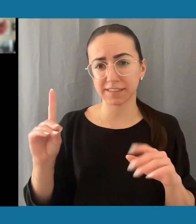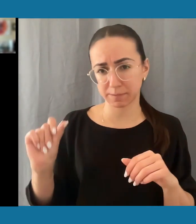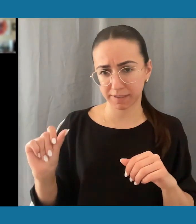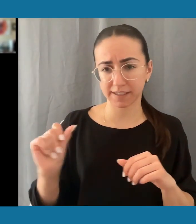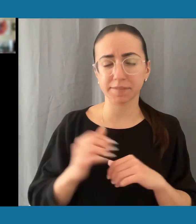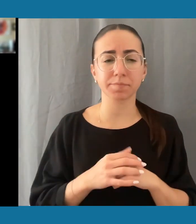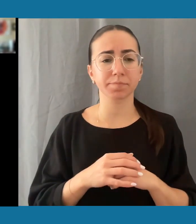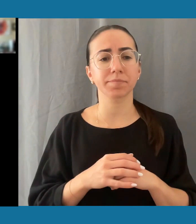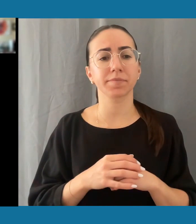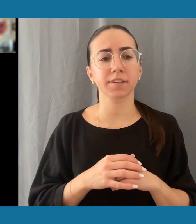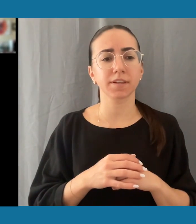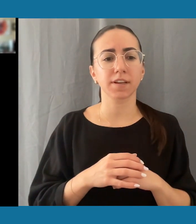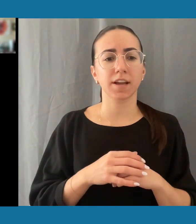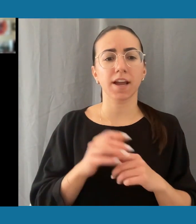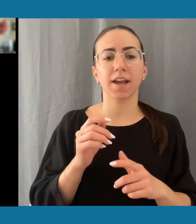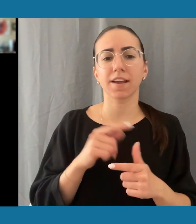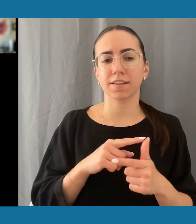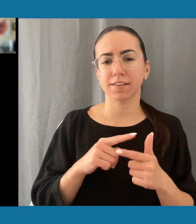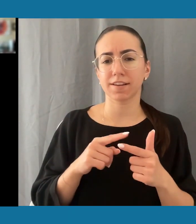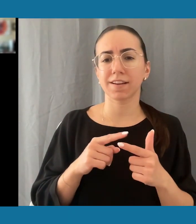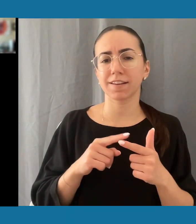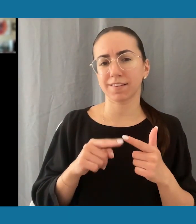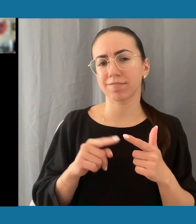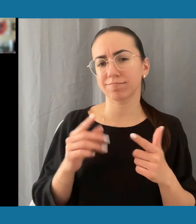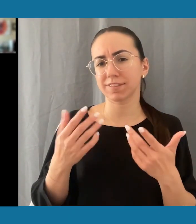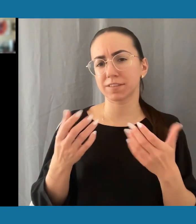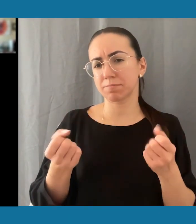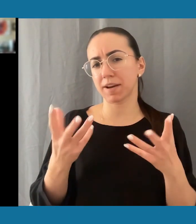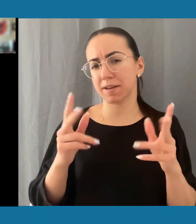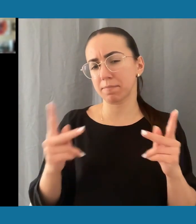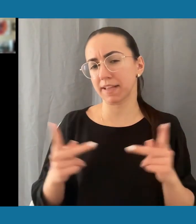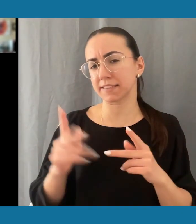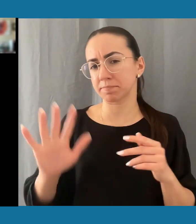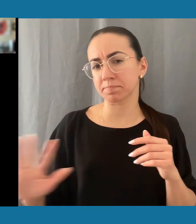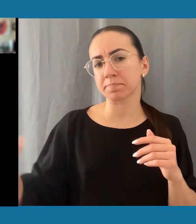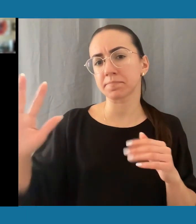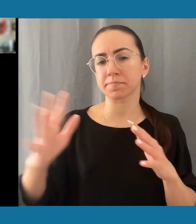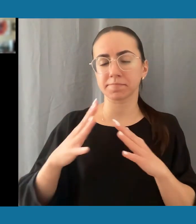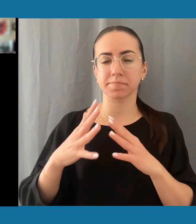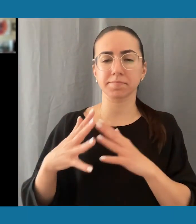Willowbrook specifically, but in institutions across the country.